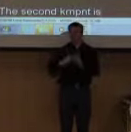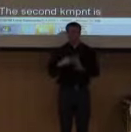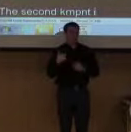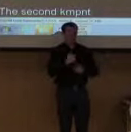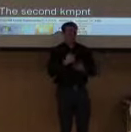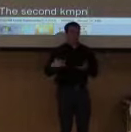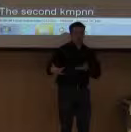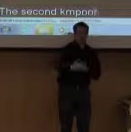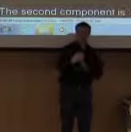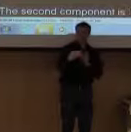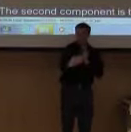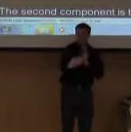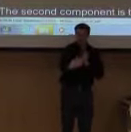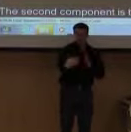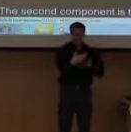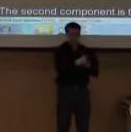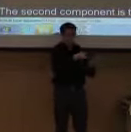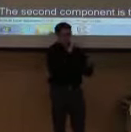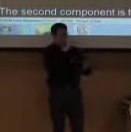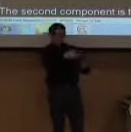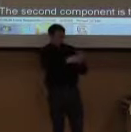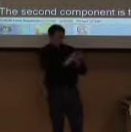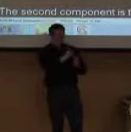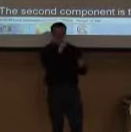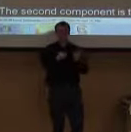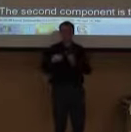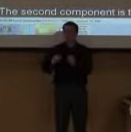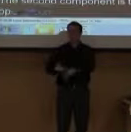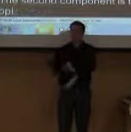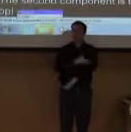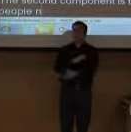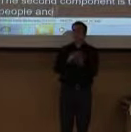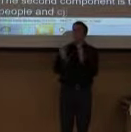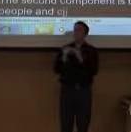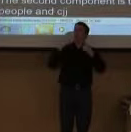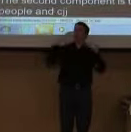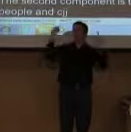from people and we make changes to make it more successful.